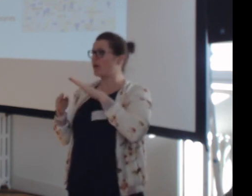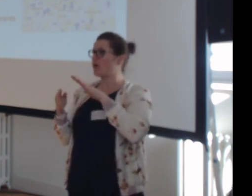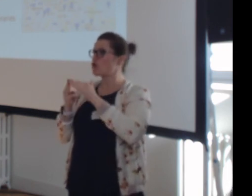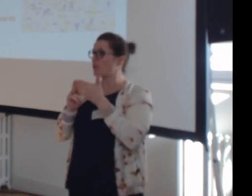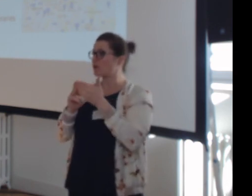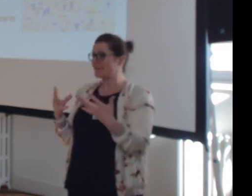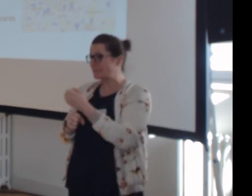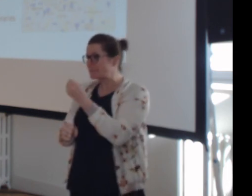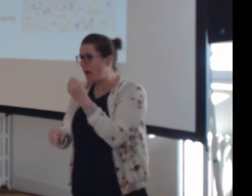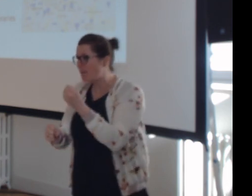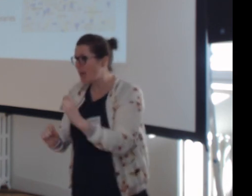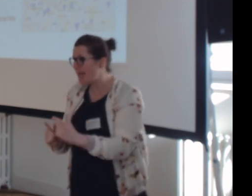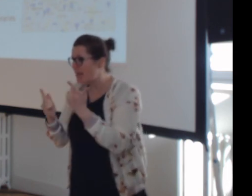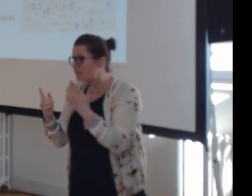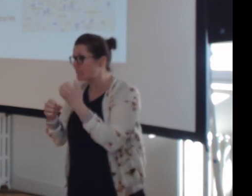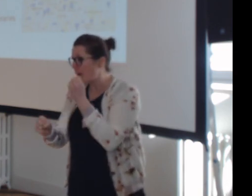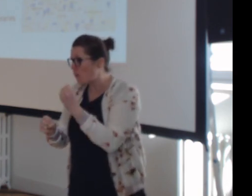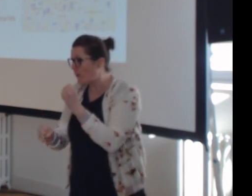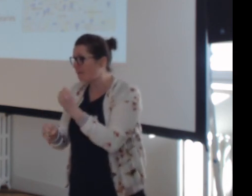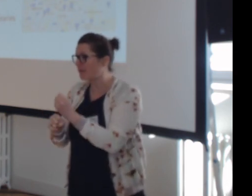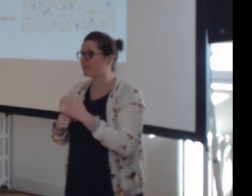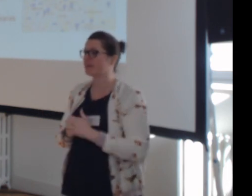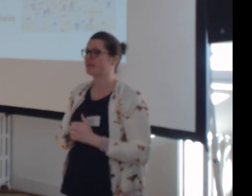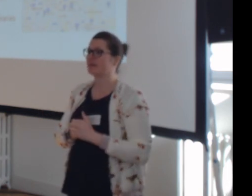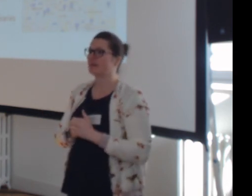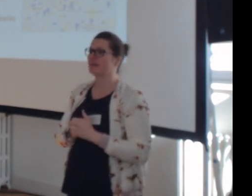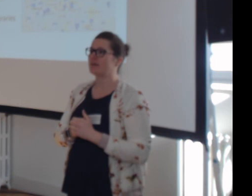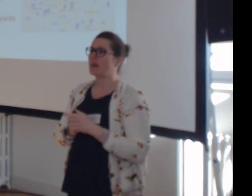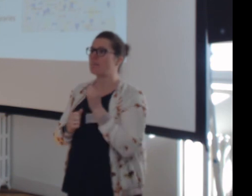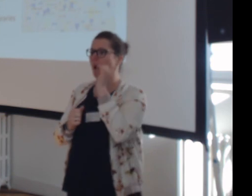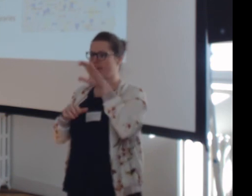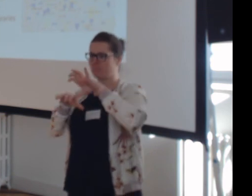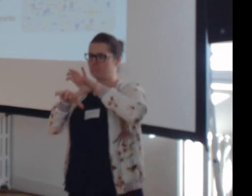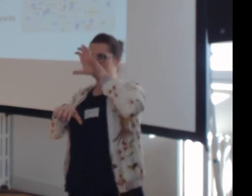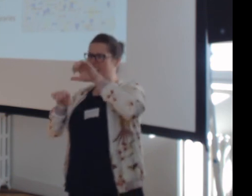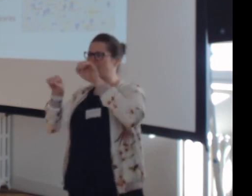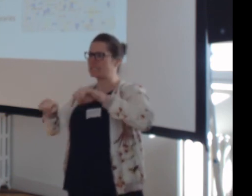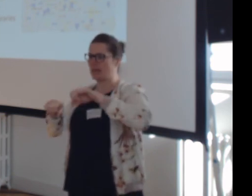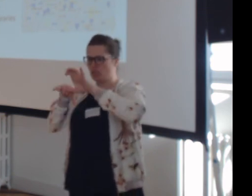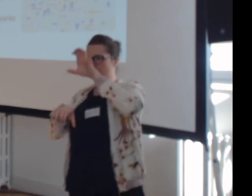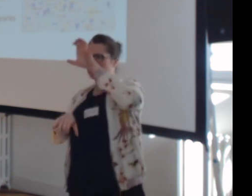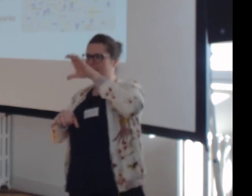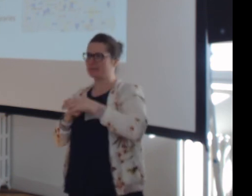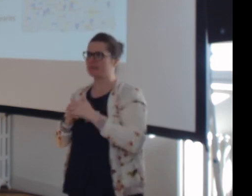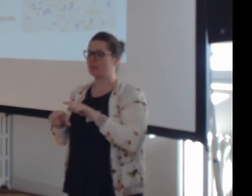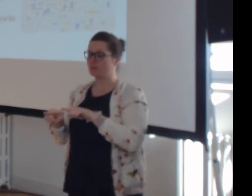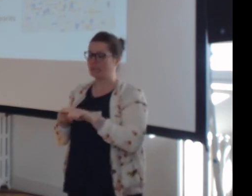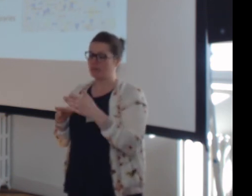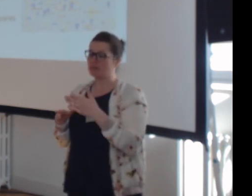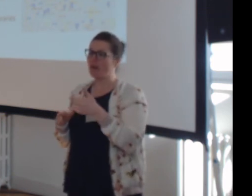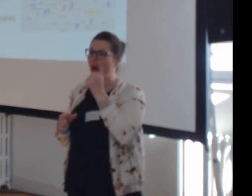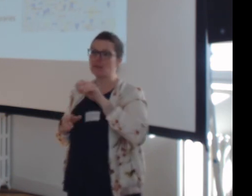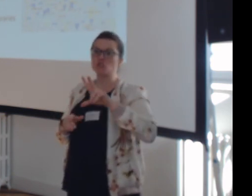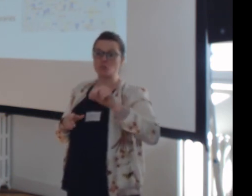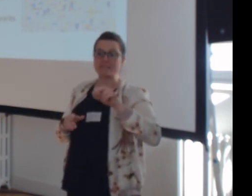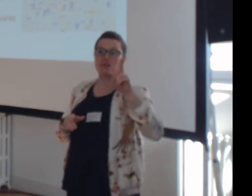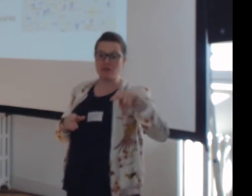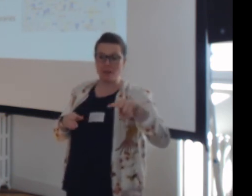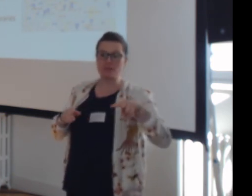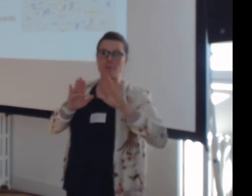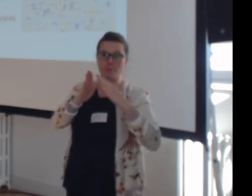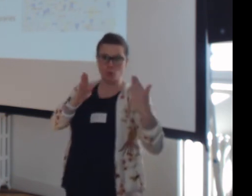live together, work together, but in split systems. Which means that if we have 20 Flemish